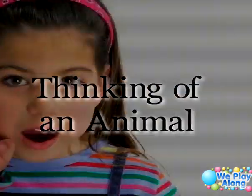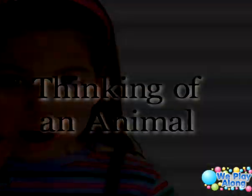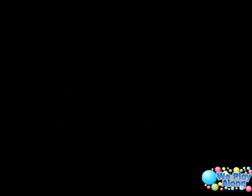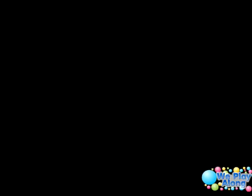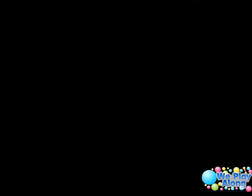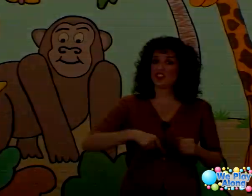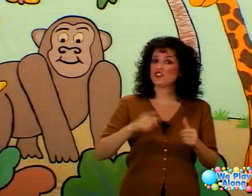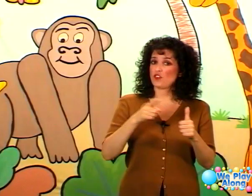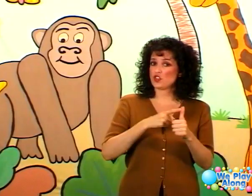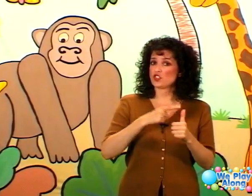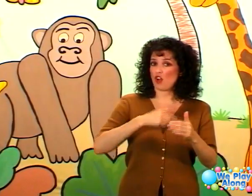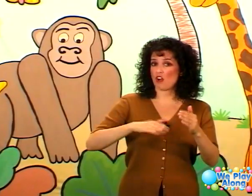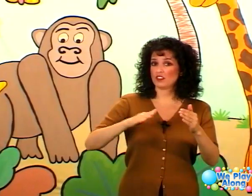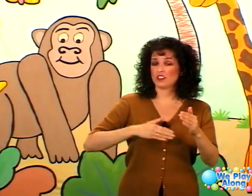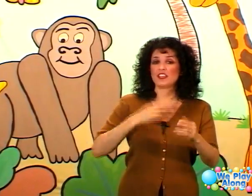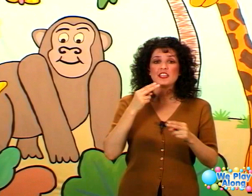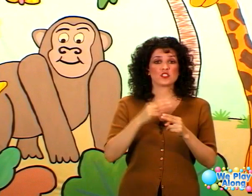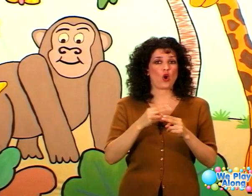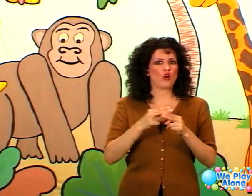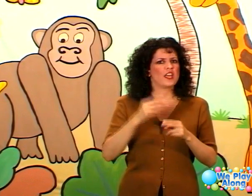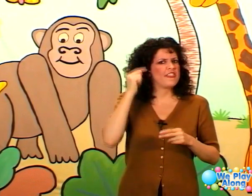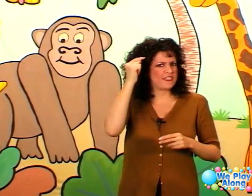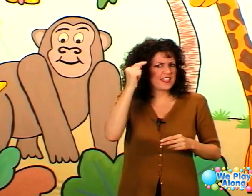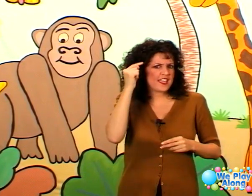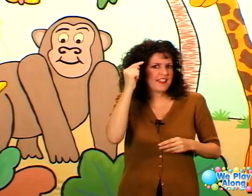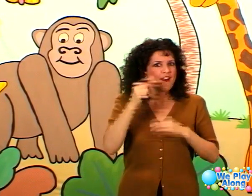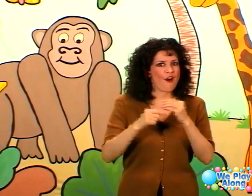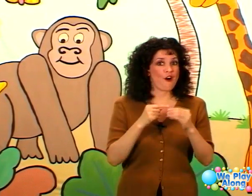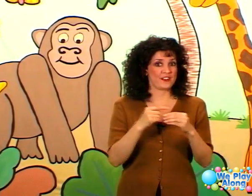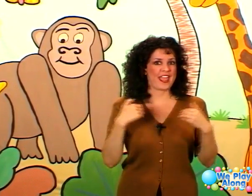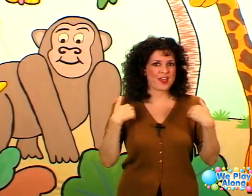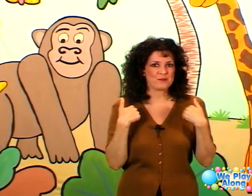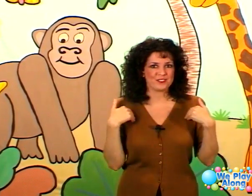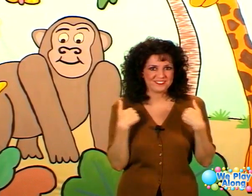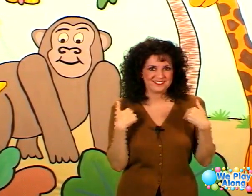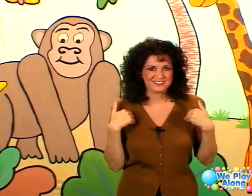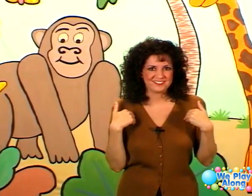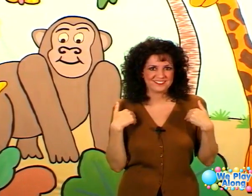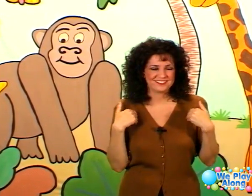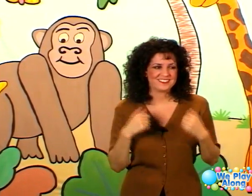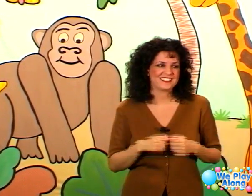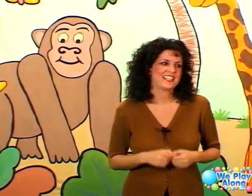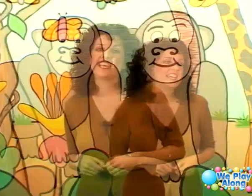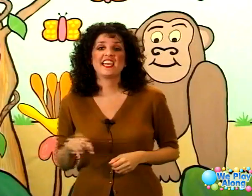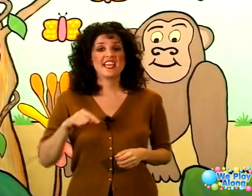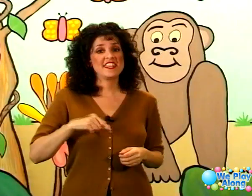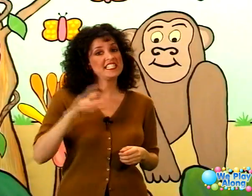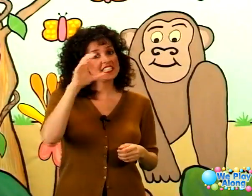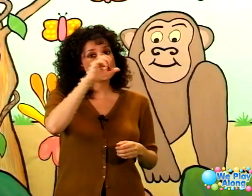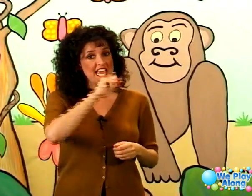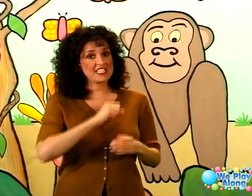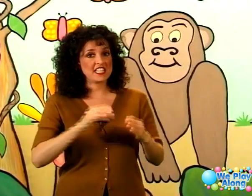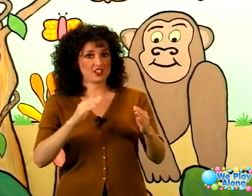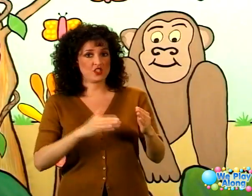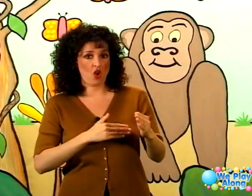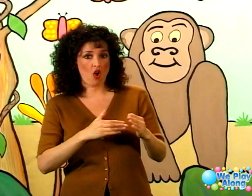This first song is called Thinking of an Animal. This is a guessing song